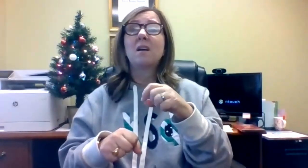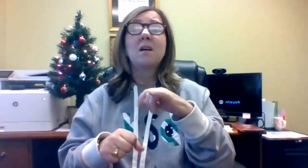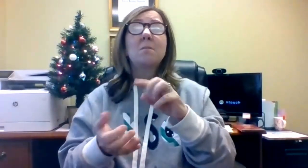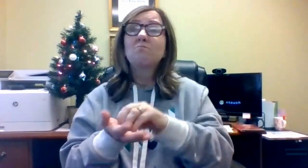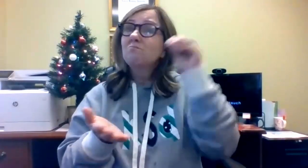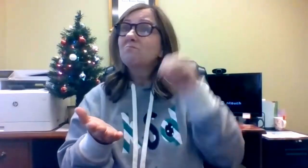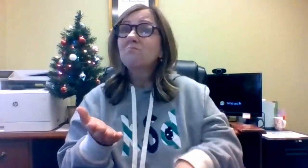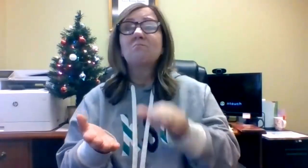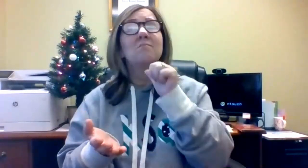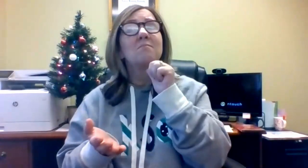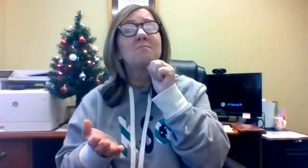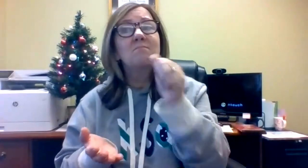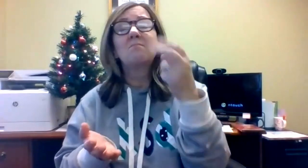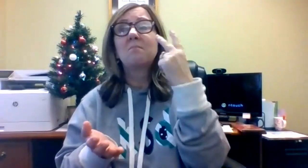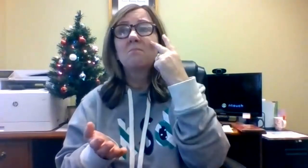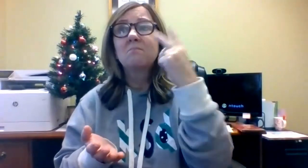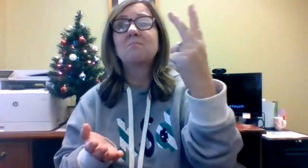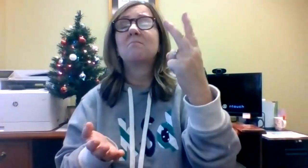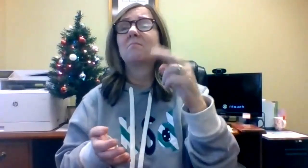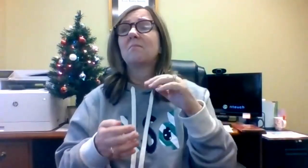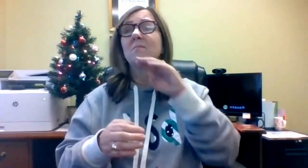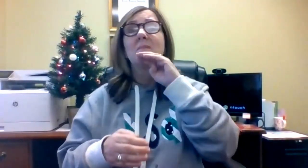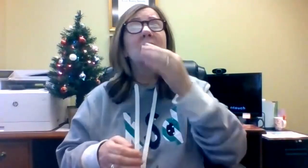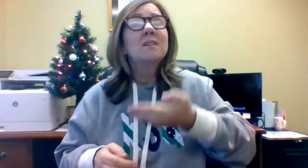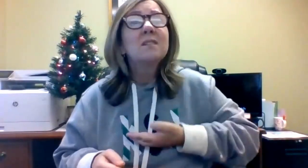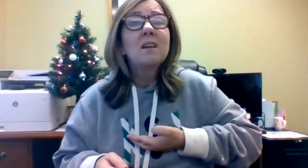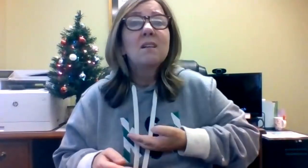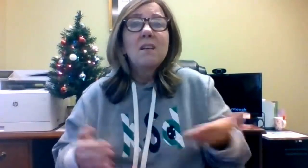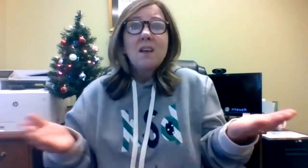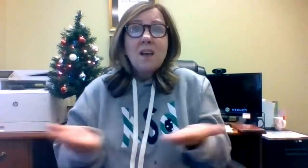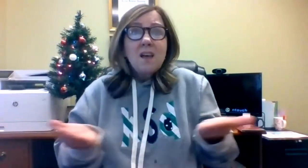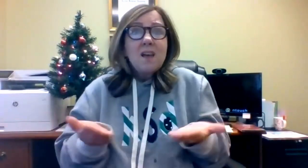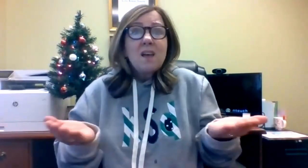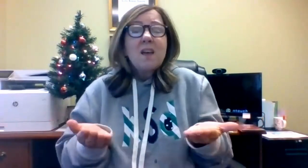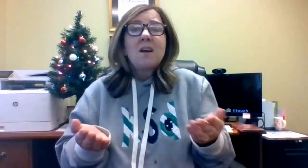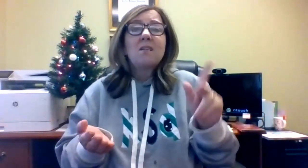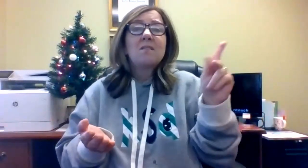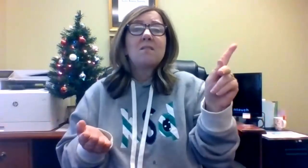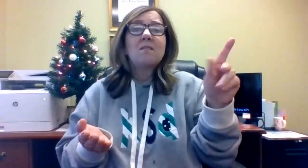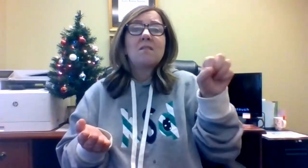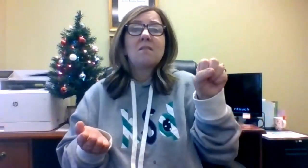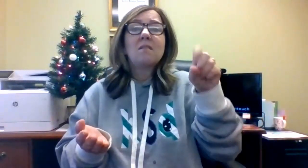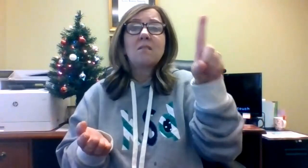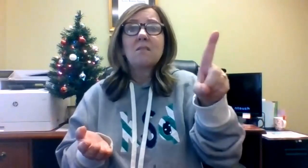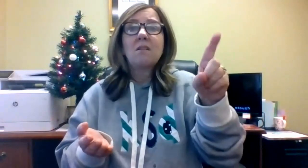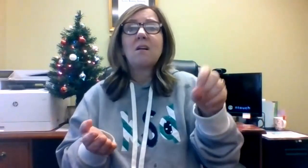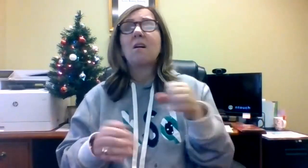This is the first time our students are not going to be able to see Santa Claus here